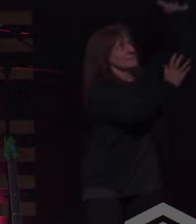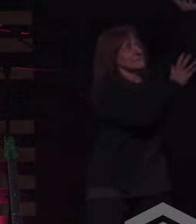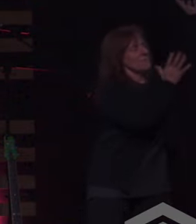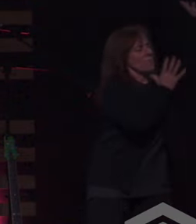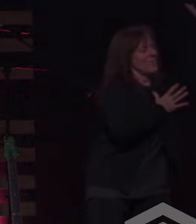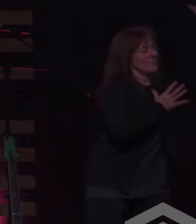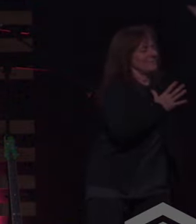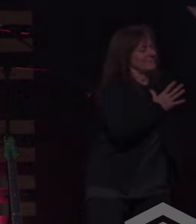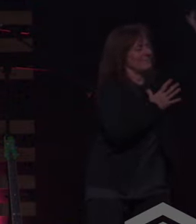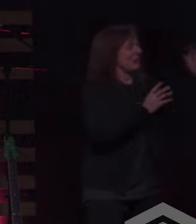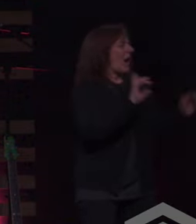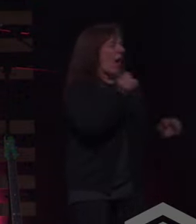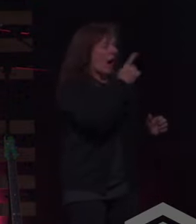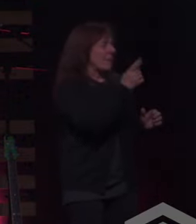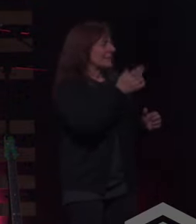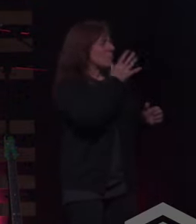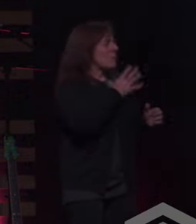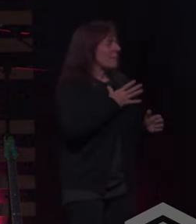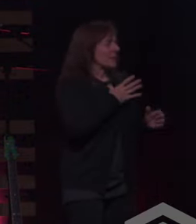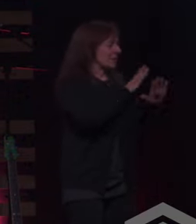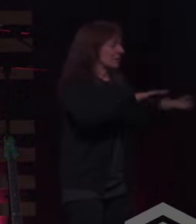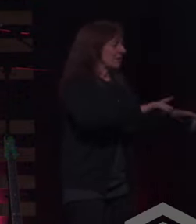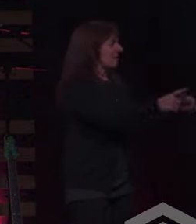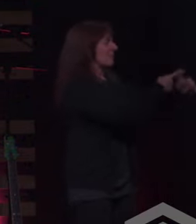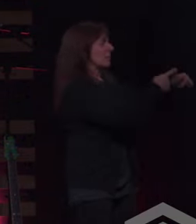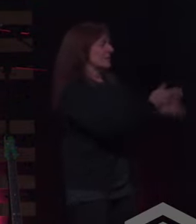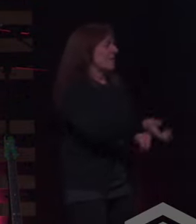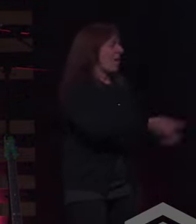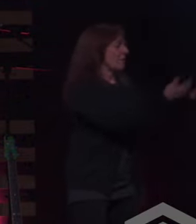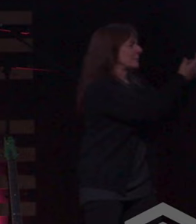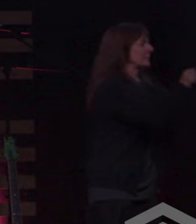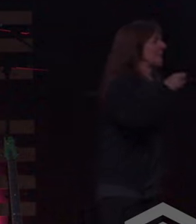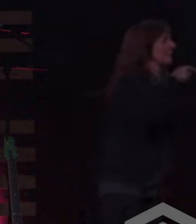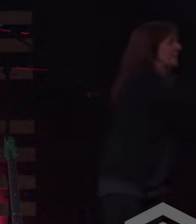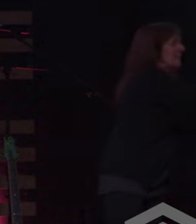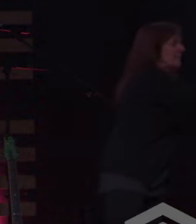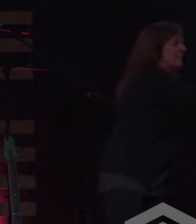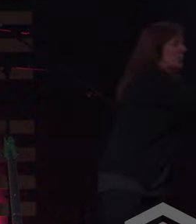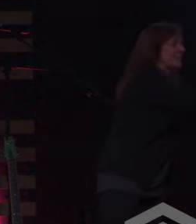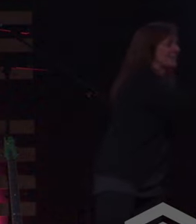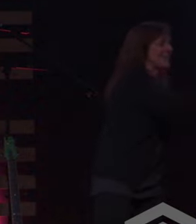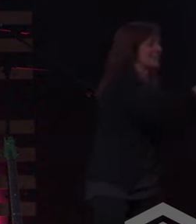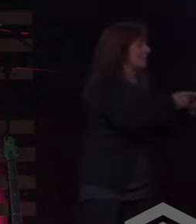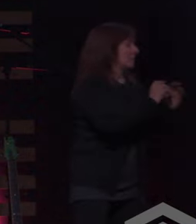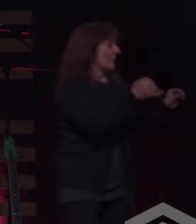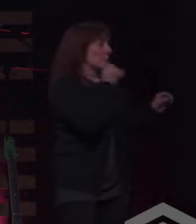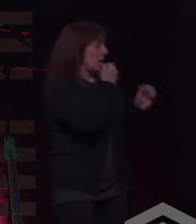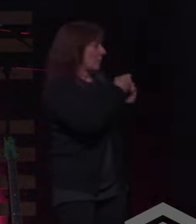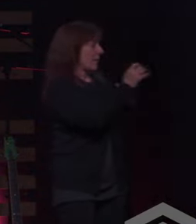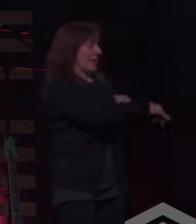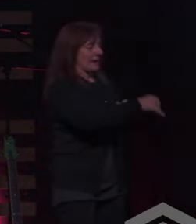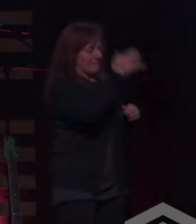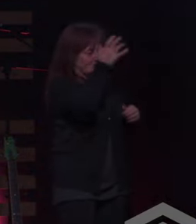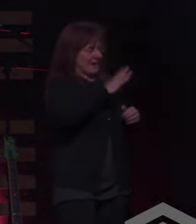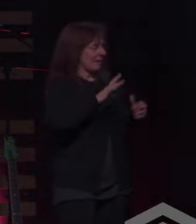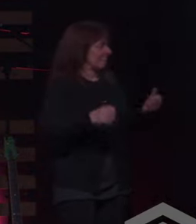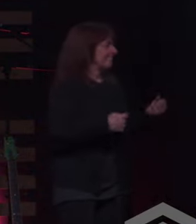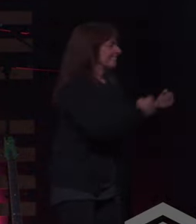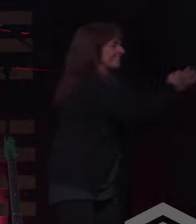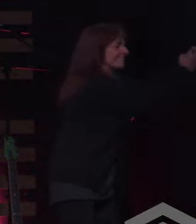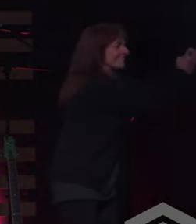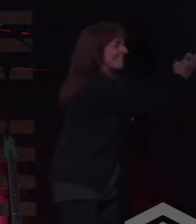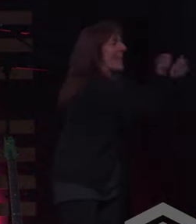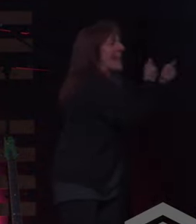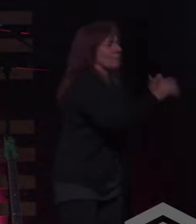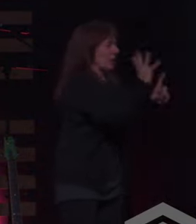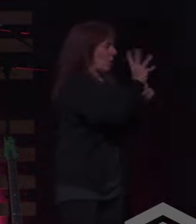is always what? Women and children first. And there's nothing wrong with that. It's not an accident that in